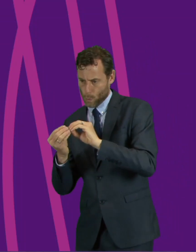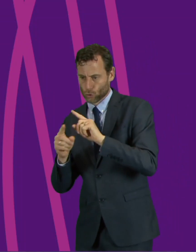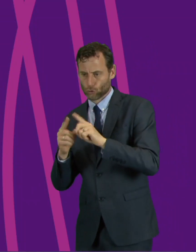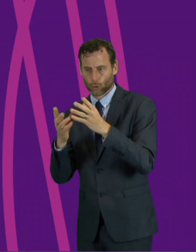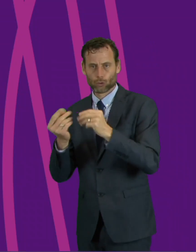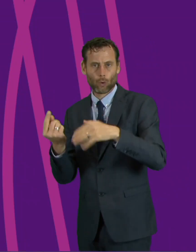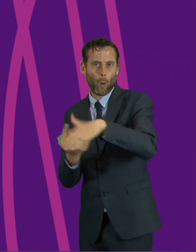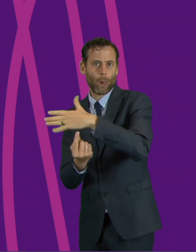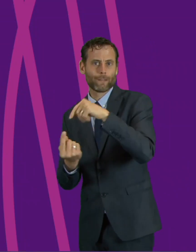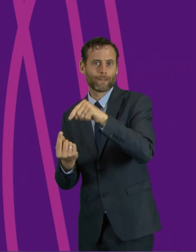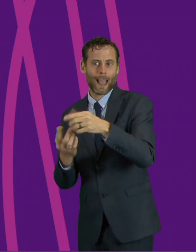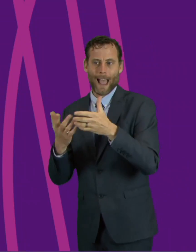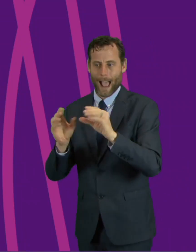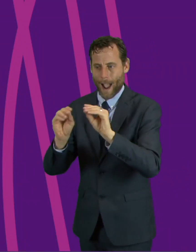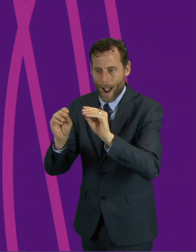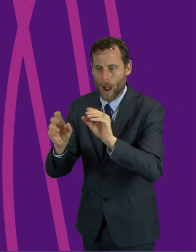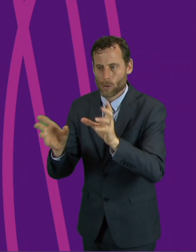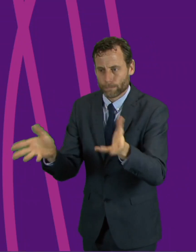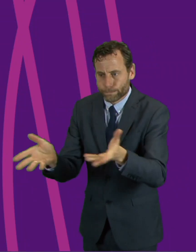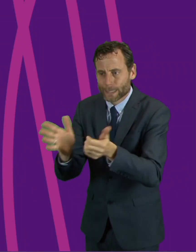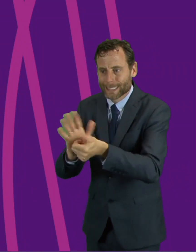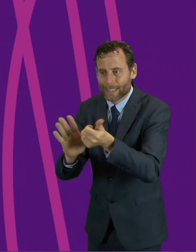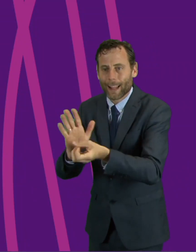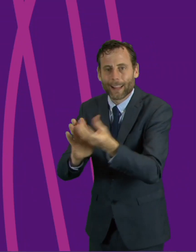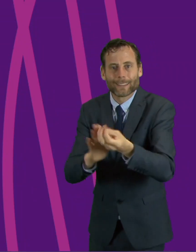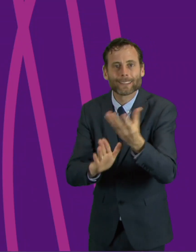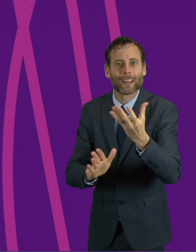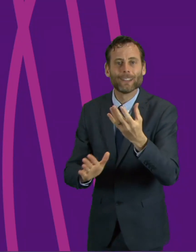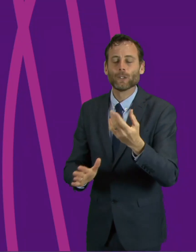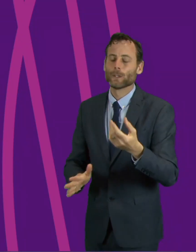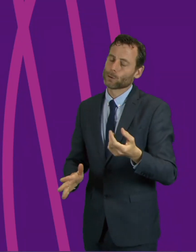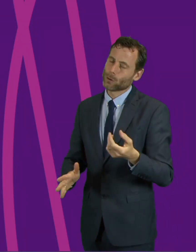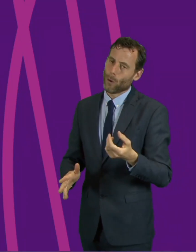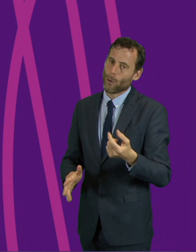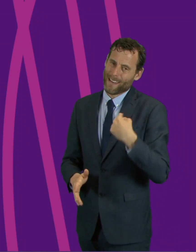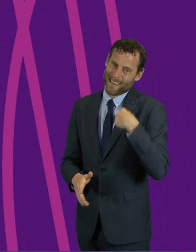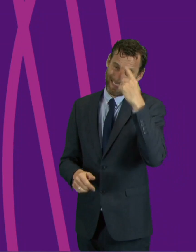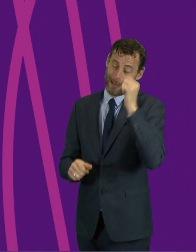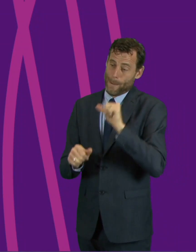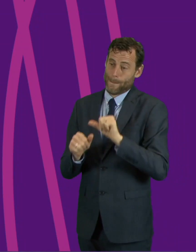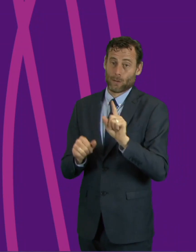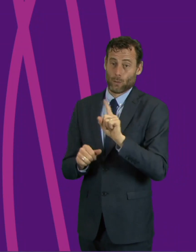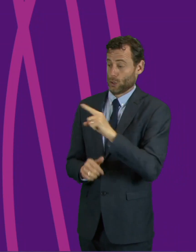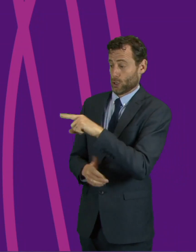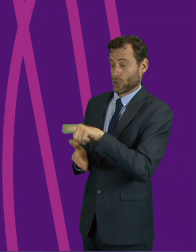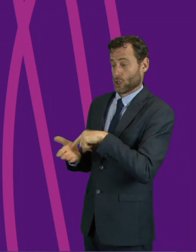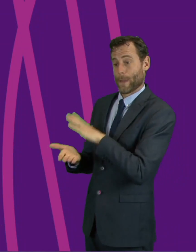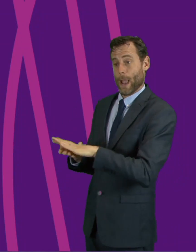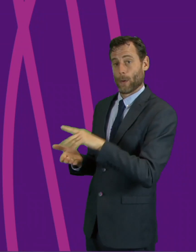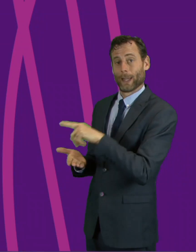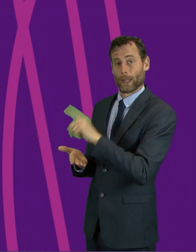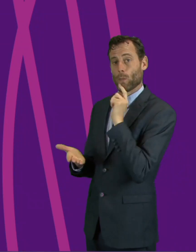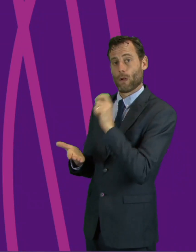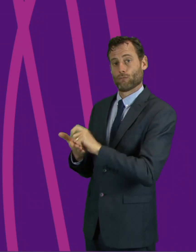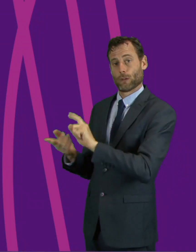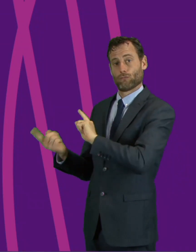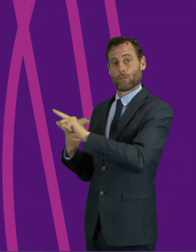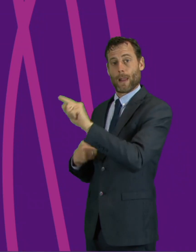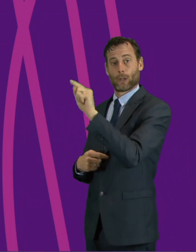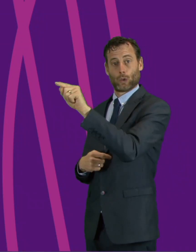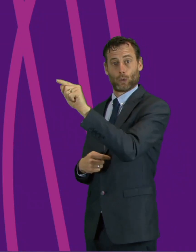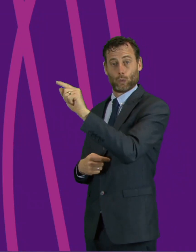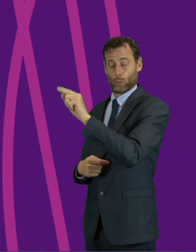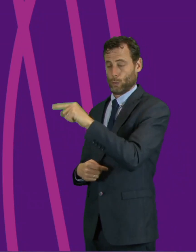resolve these issues and get to the best outcome possible. So probably the most helpful thing I can do is ask Jamie Hepburn to write directly to the member with more detail of